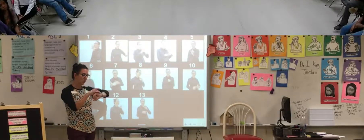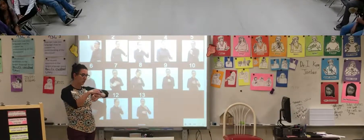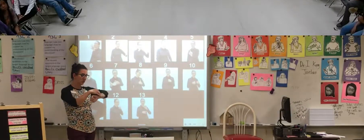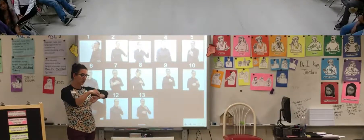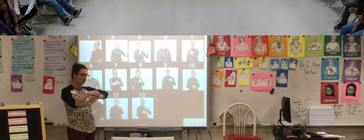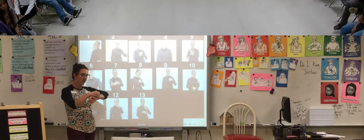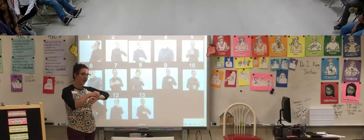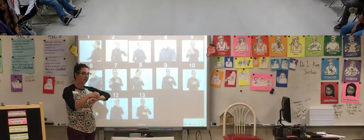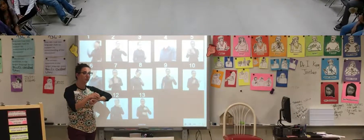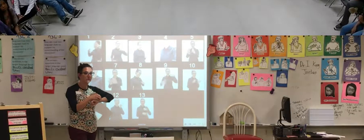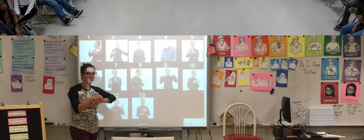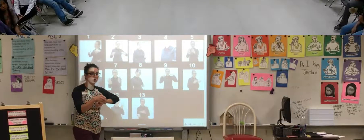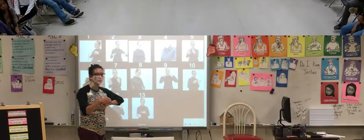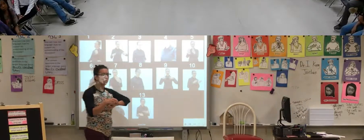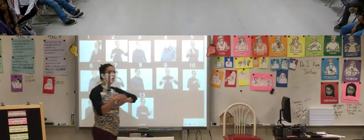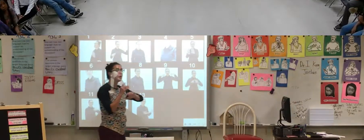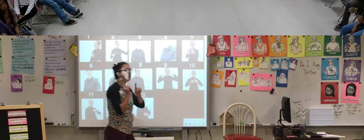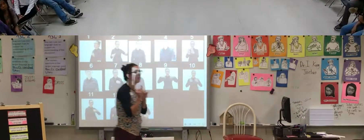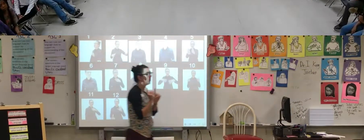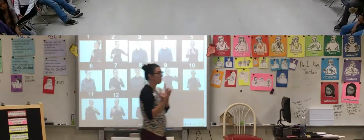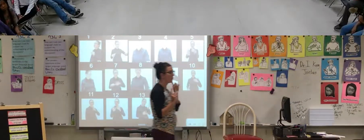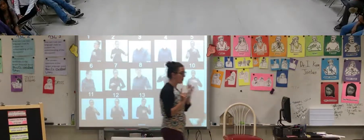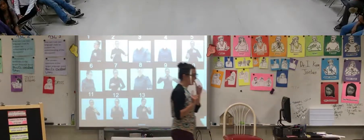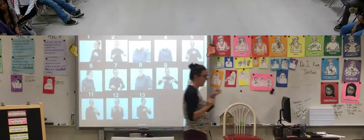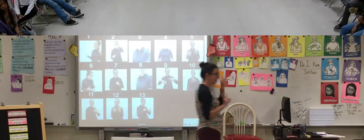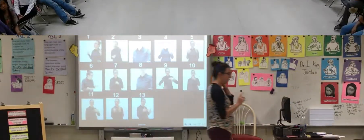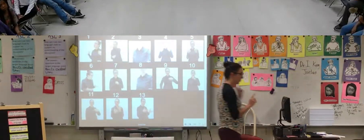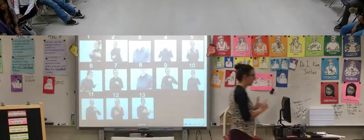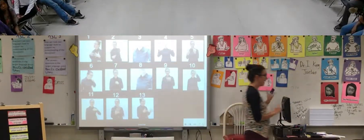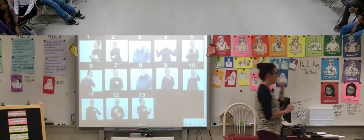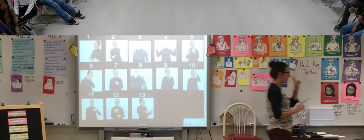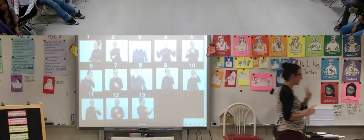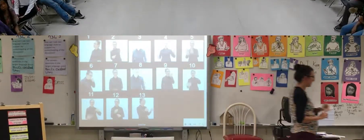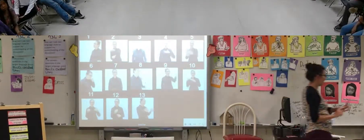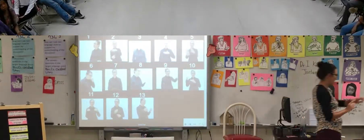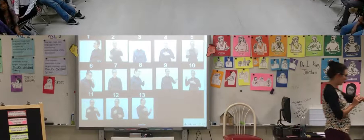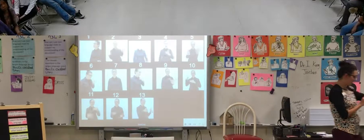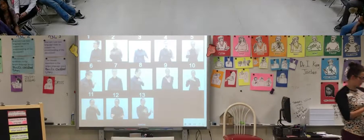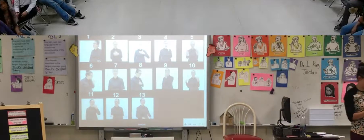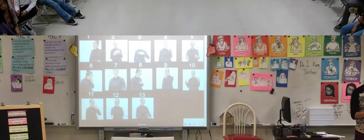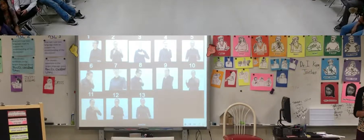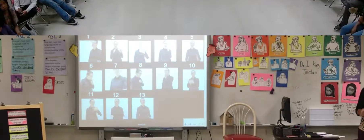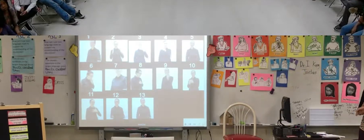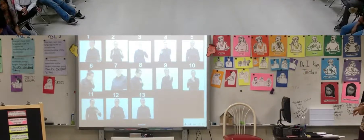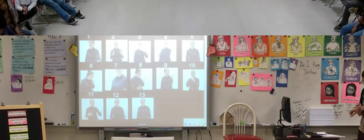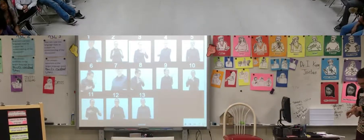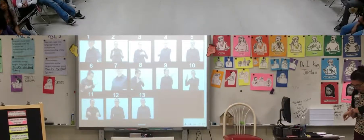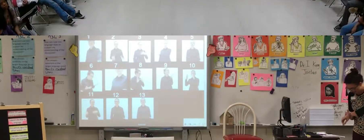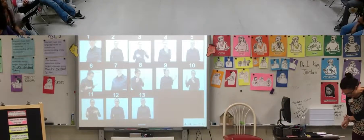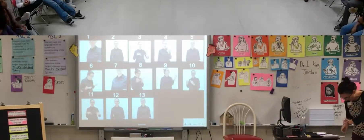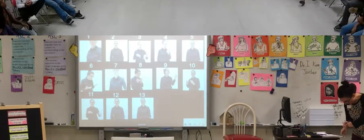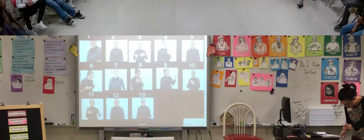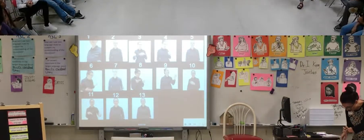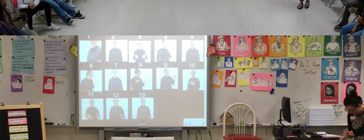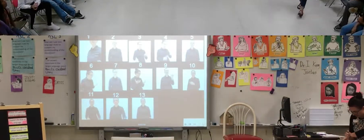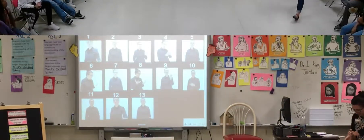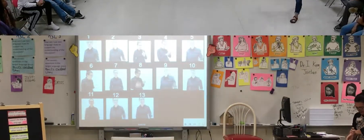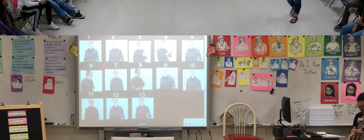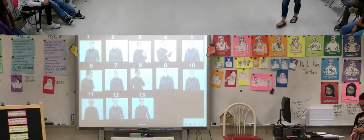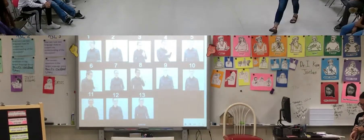wants to come up and move number 1. So 1 minute to look at them, see if you can understand what there are, and see if you can decide